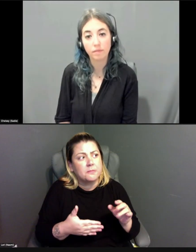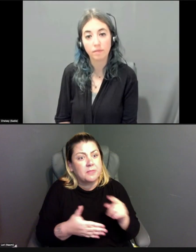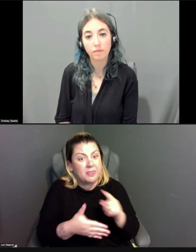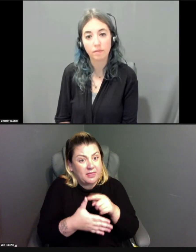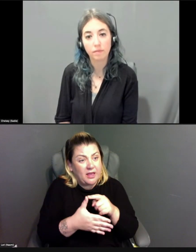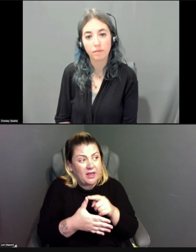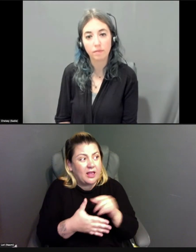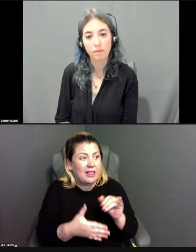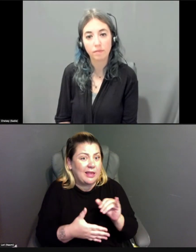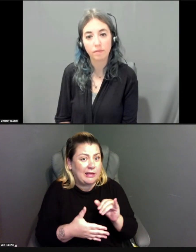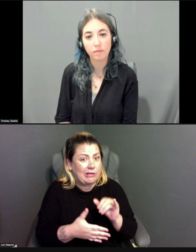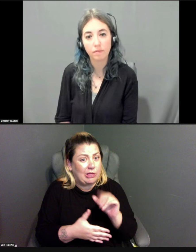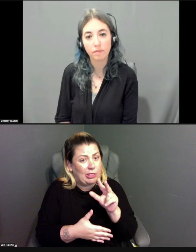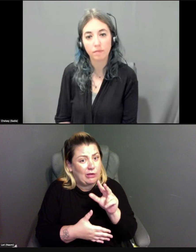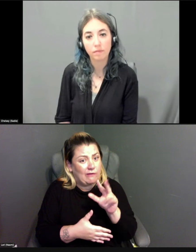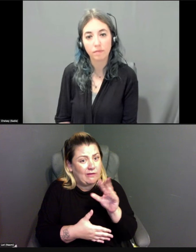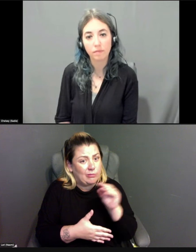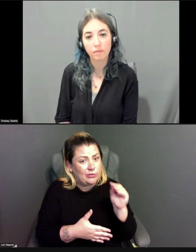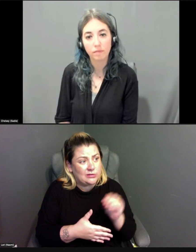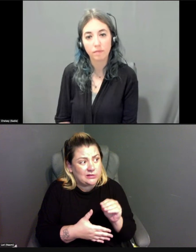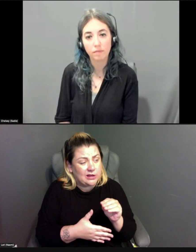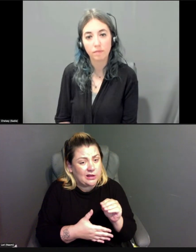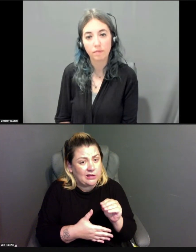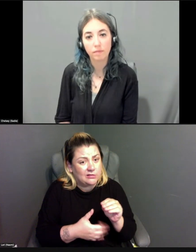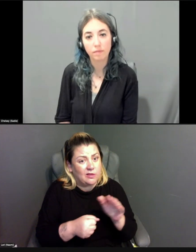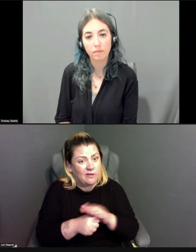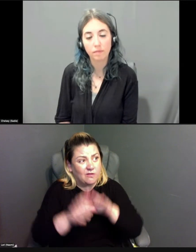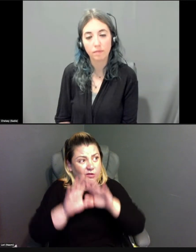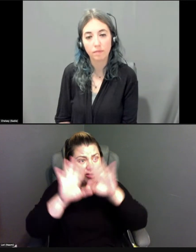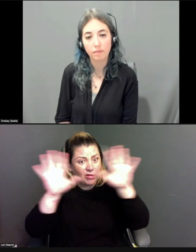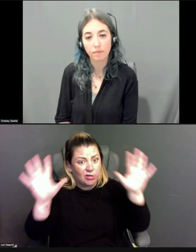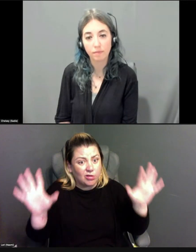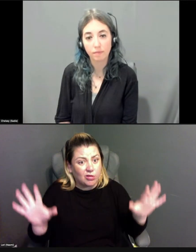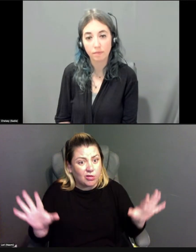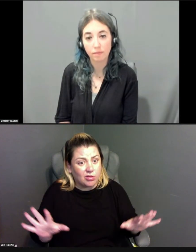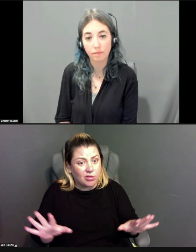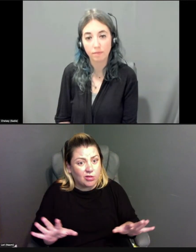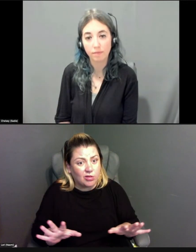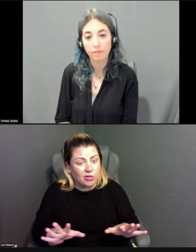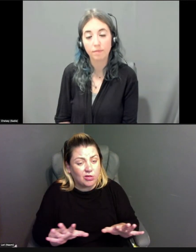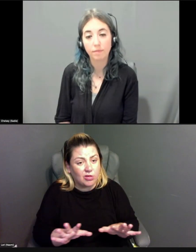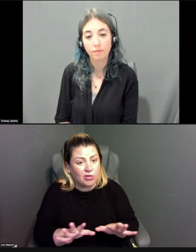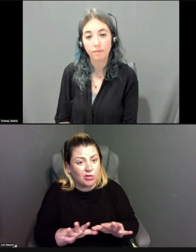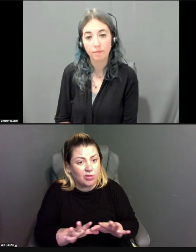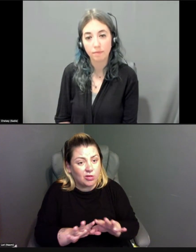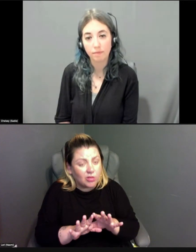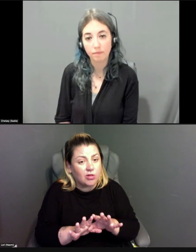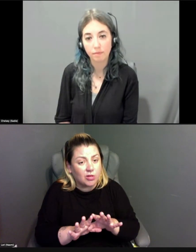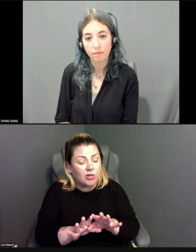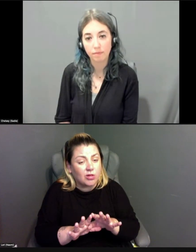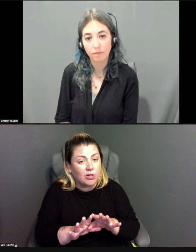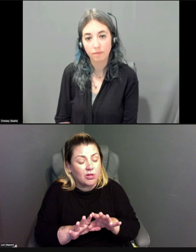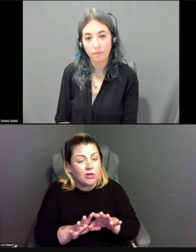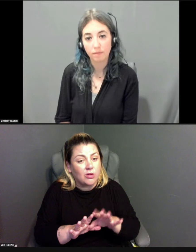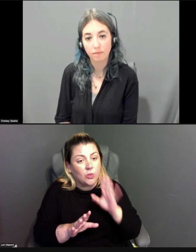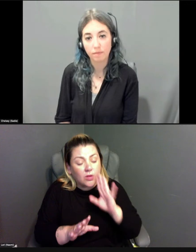like 35% of everything that actually results in your health.